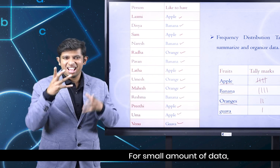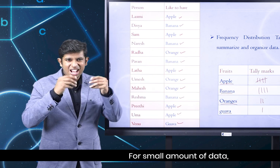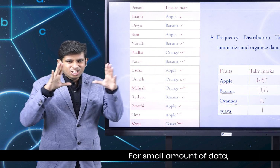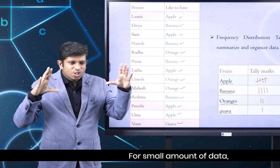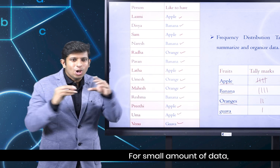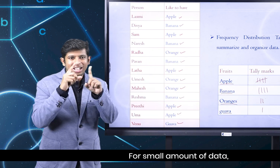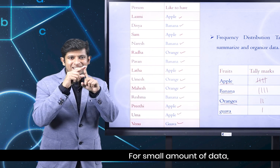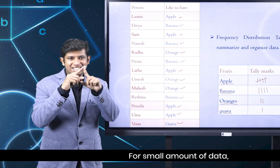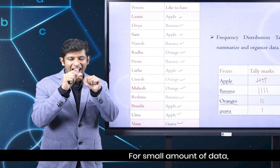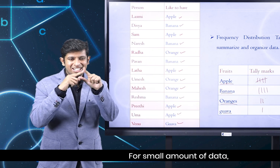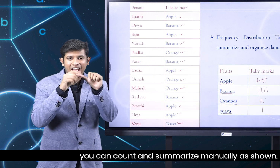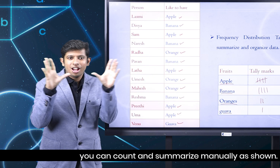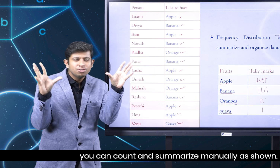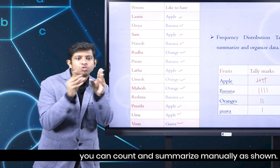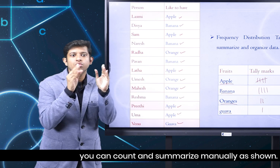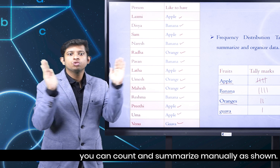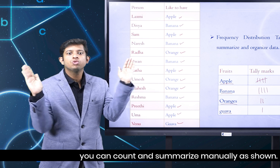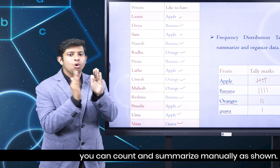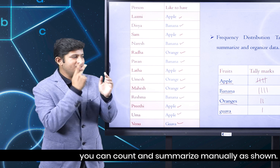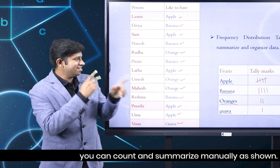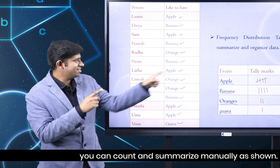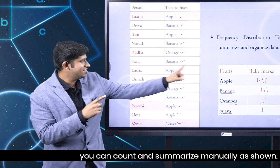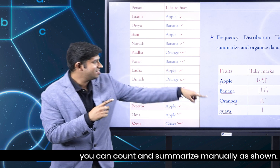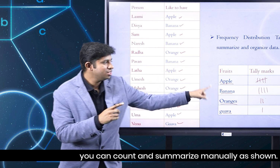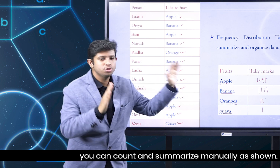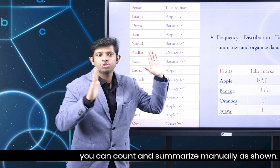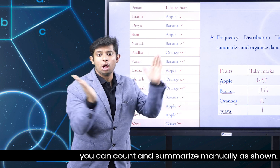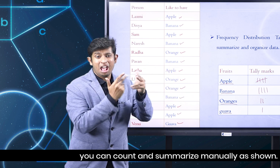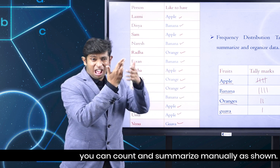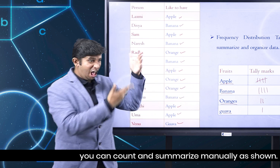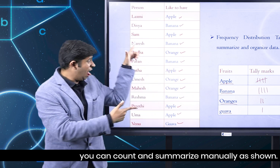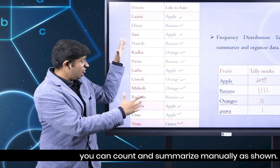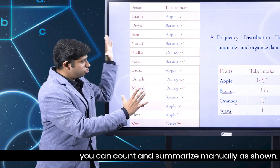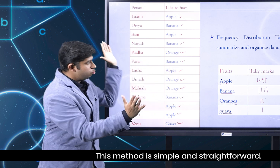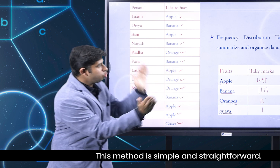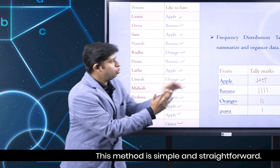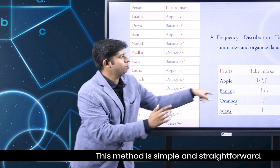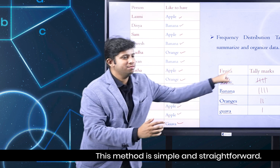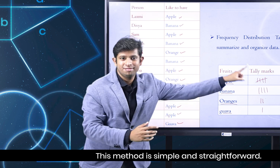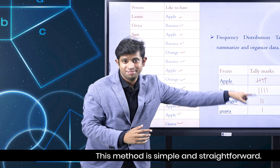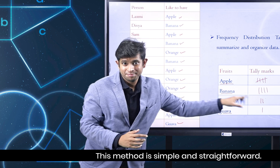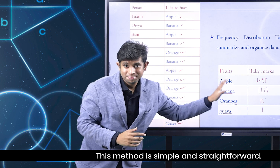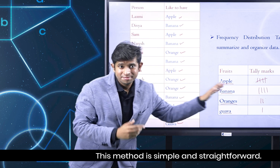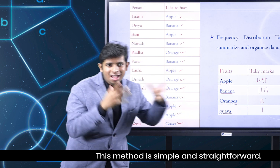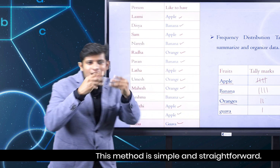For small amount of data, you can count and summarize manually as shown. This method is simple and